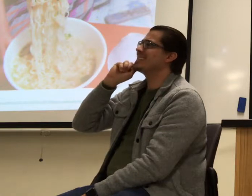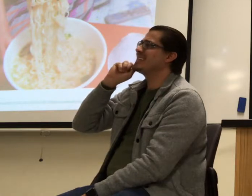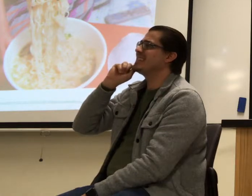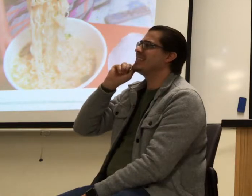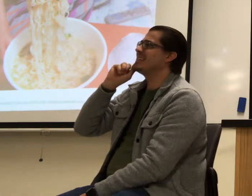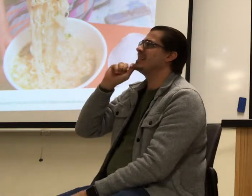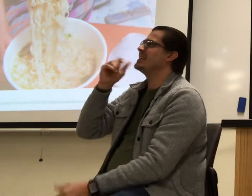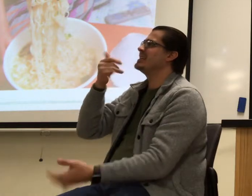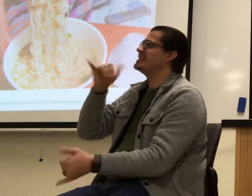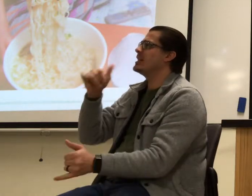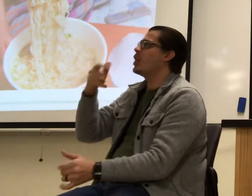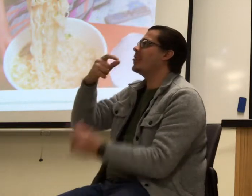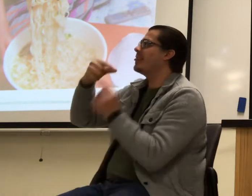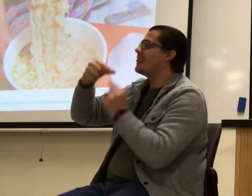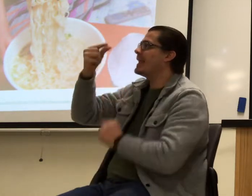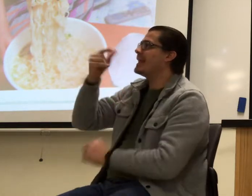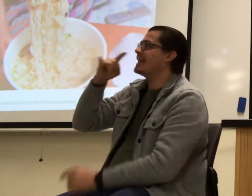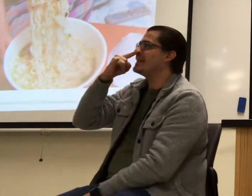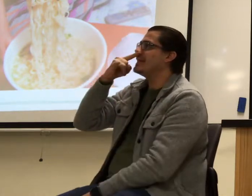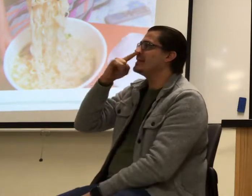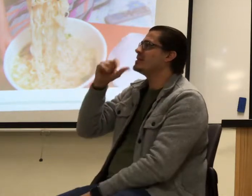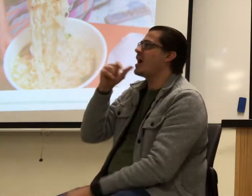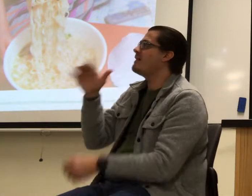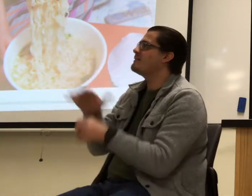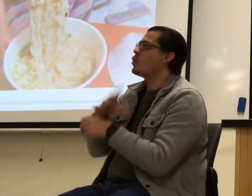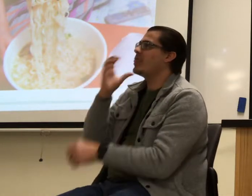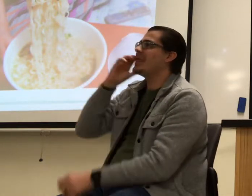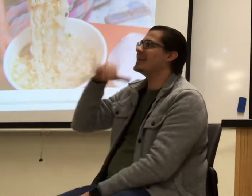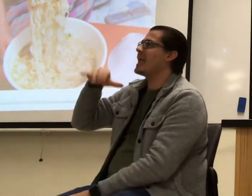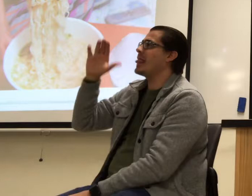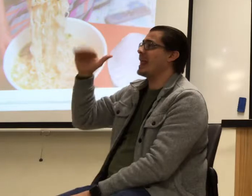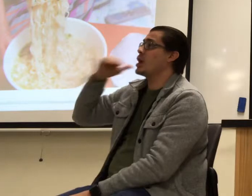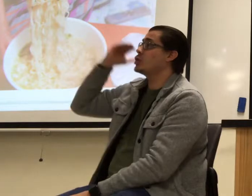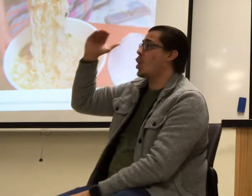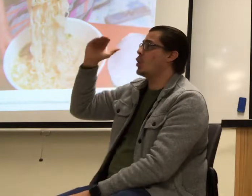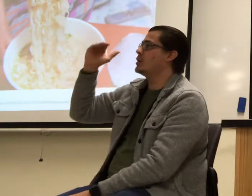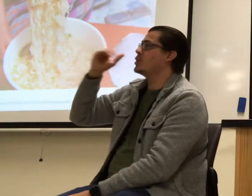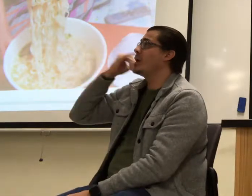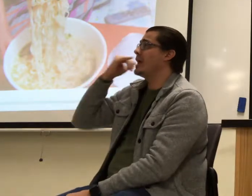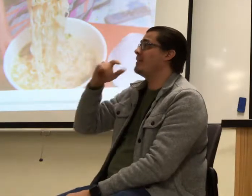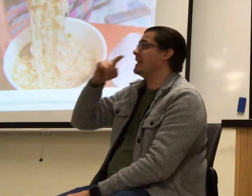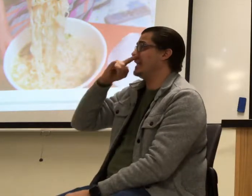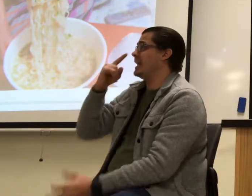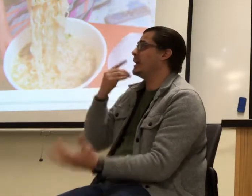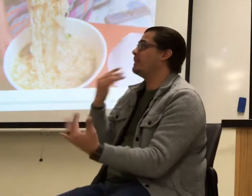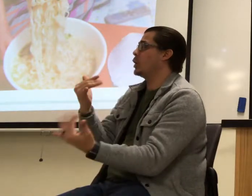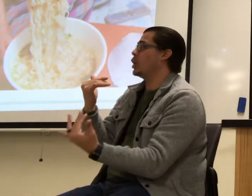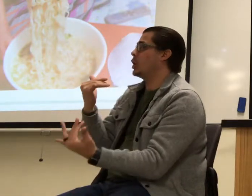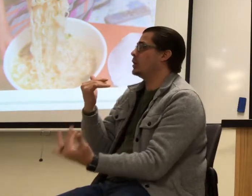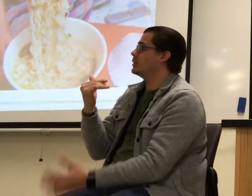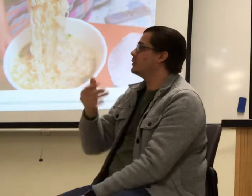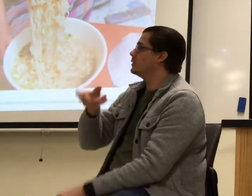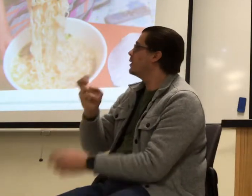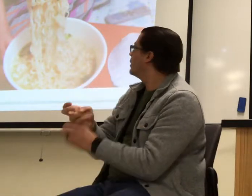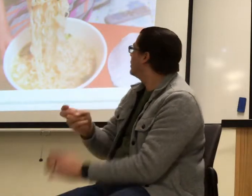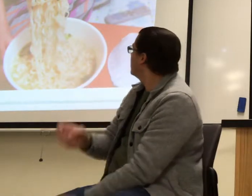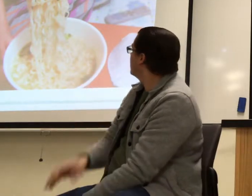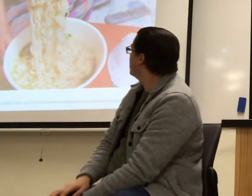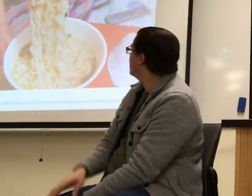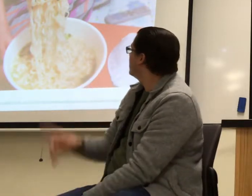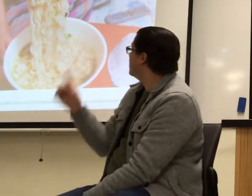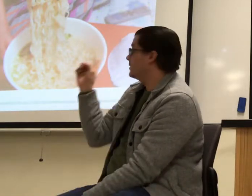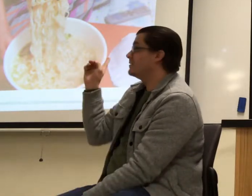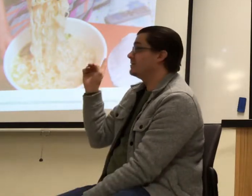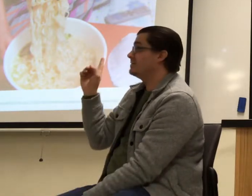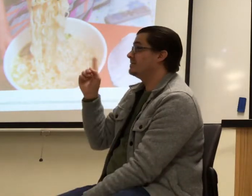still very thin and hasn't fully thickened yet, as in an adult. And noodle burns pose the most